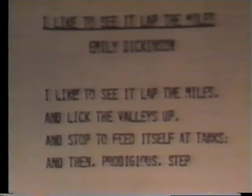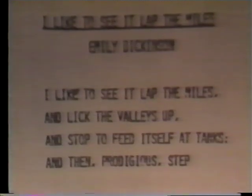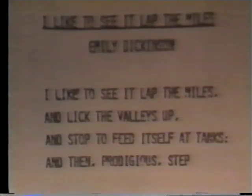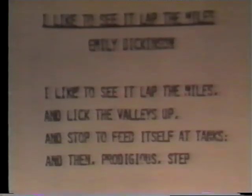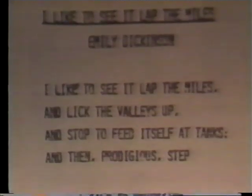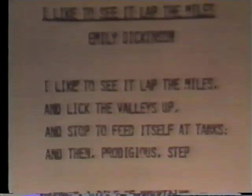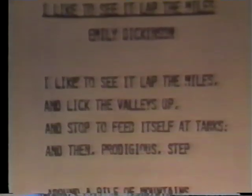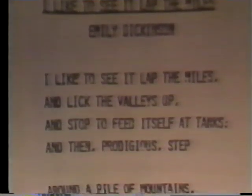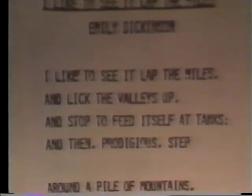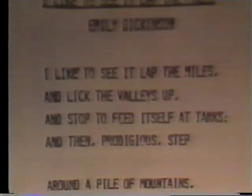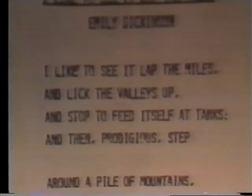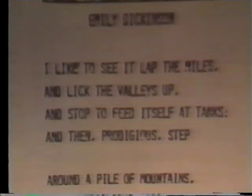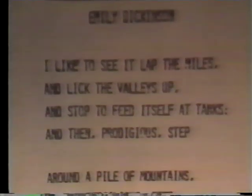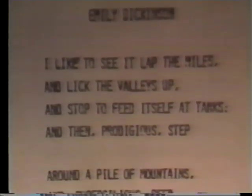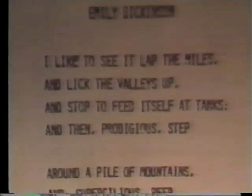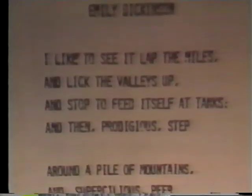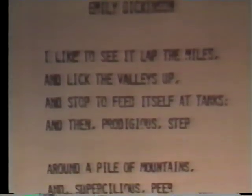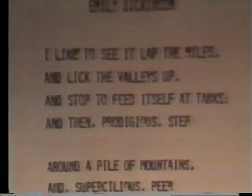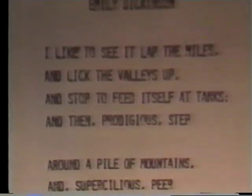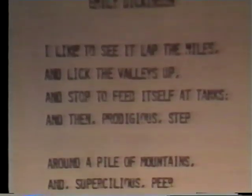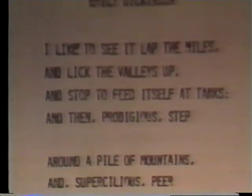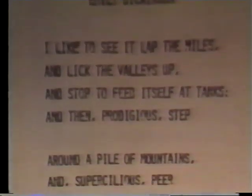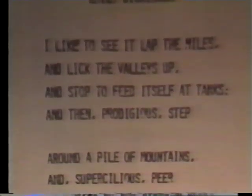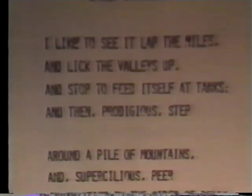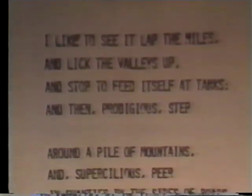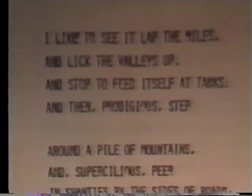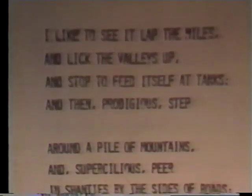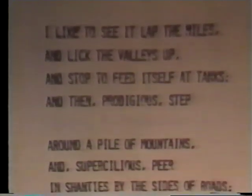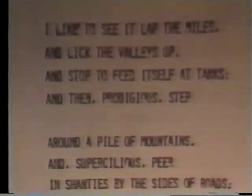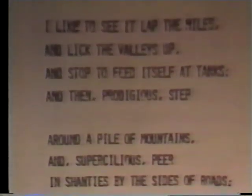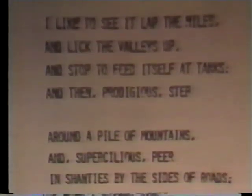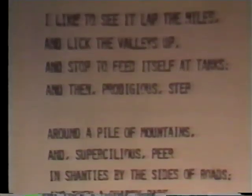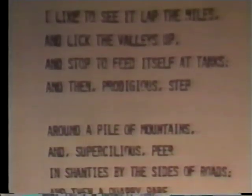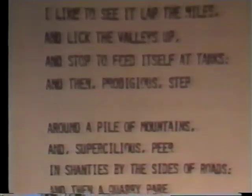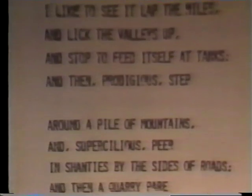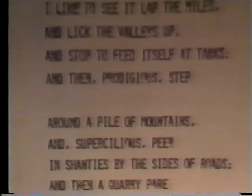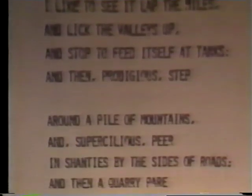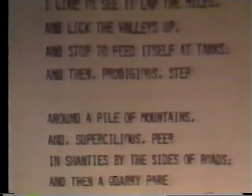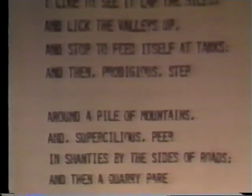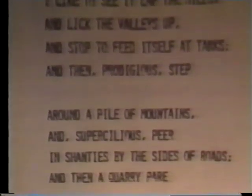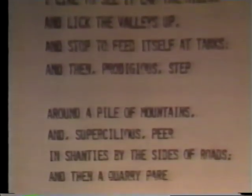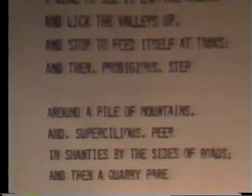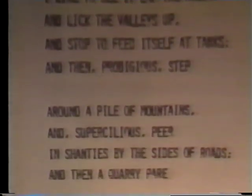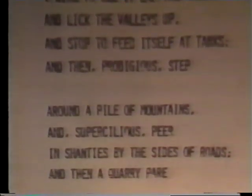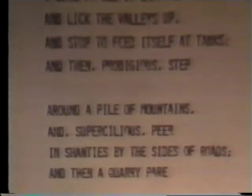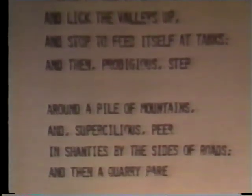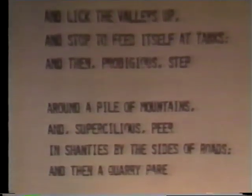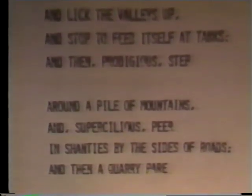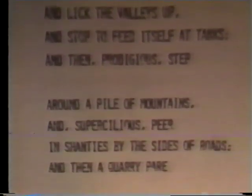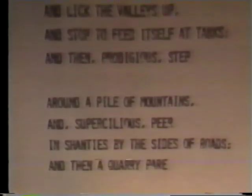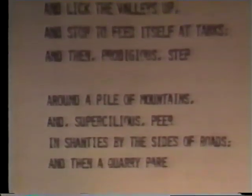supercilious pier at shanties by the sides of road, and then